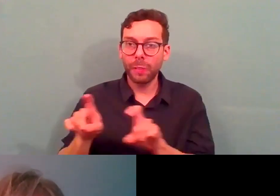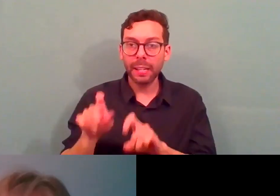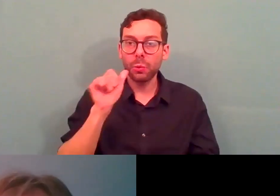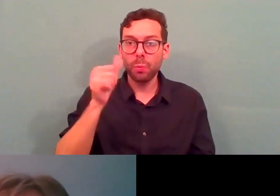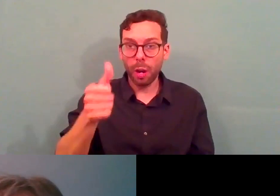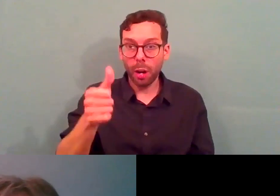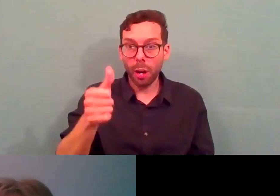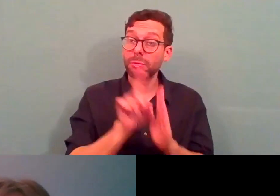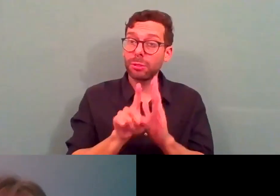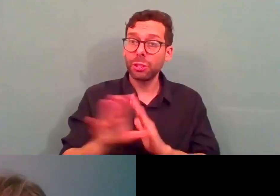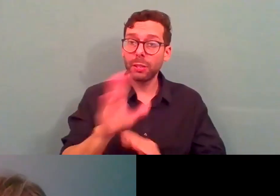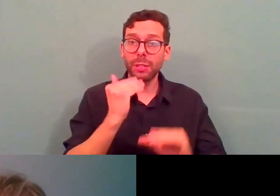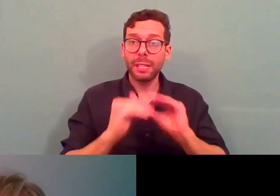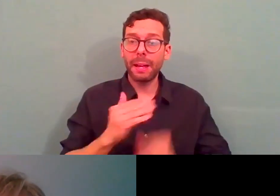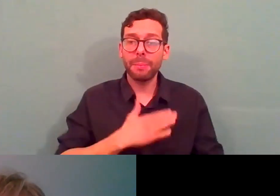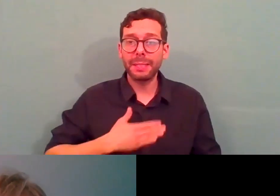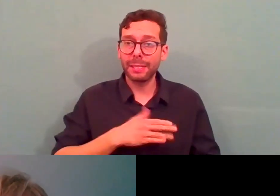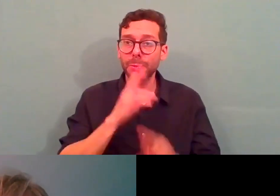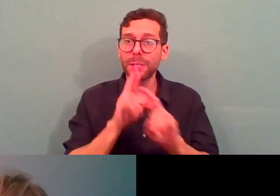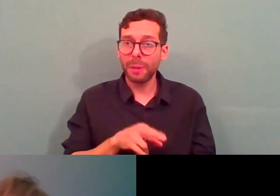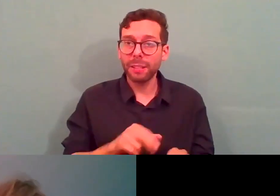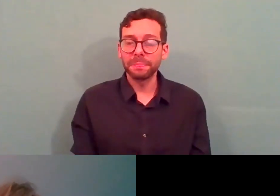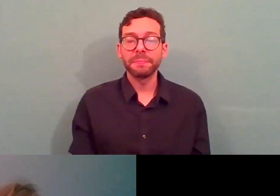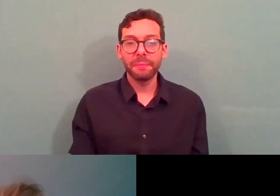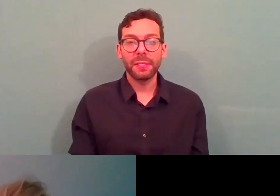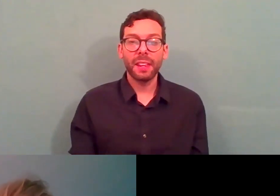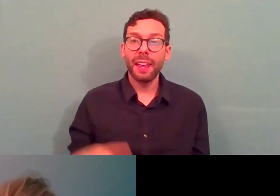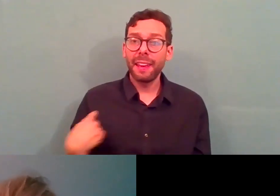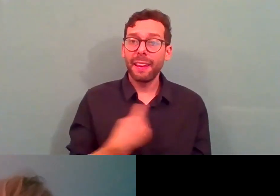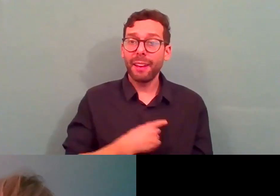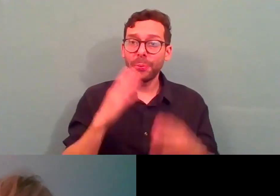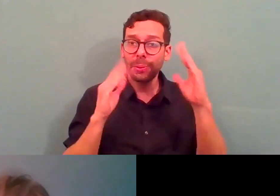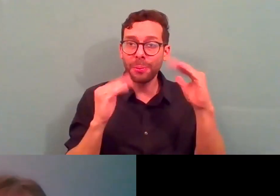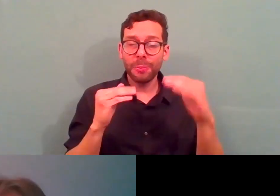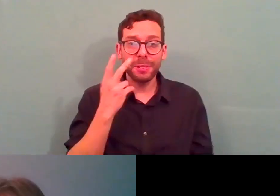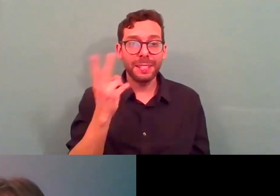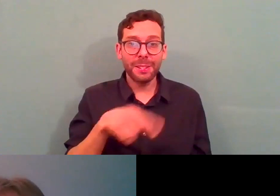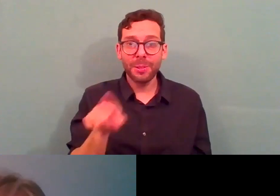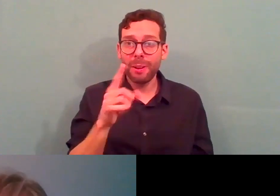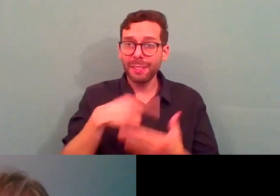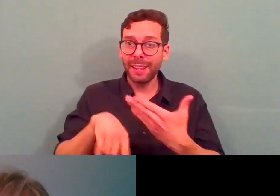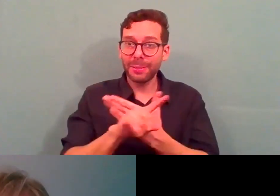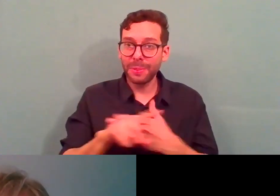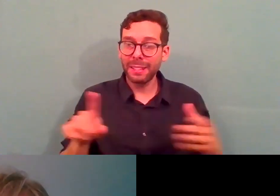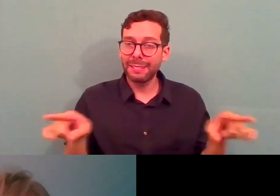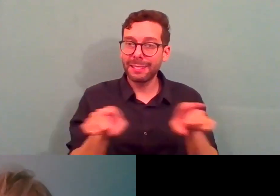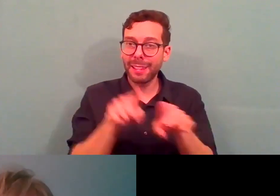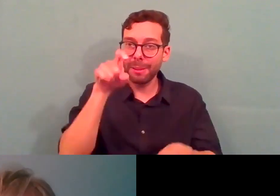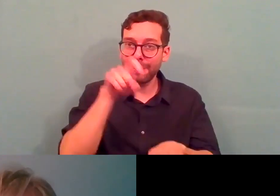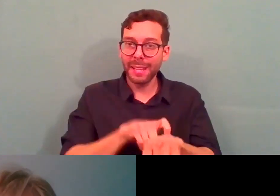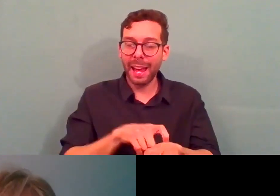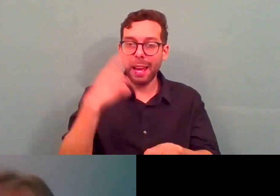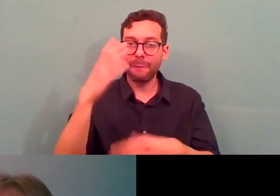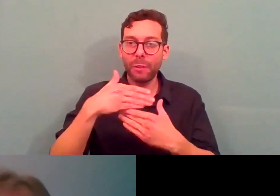your responses. And we hope that we will be able to see everybody next week, same time, for our